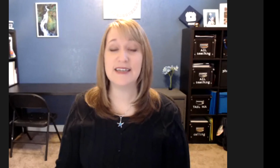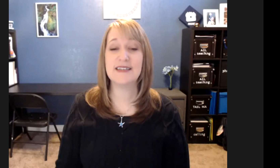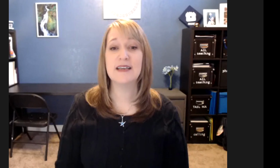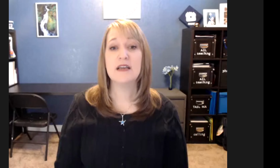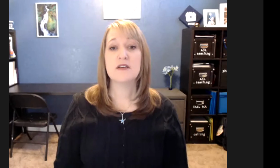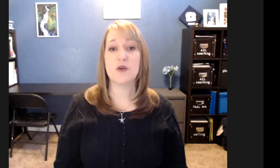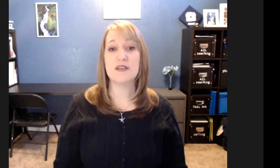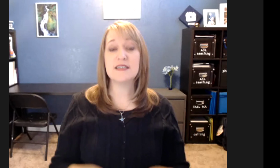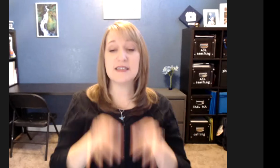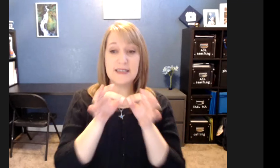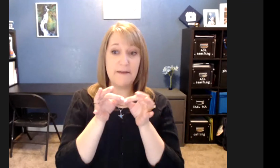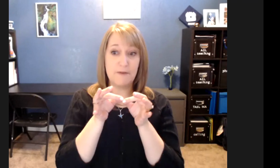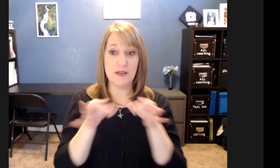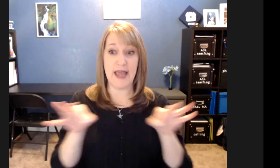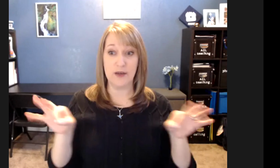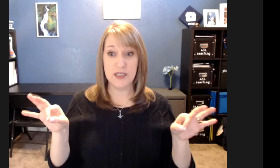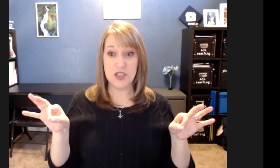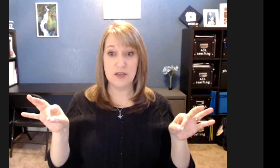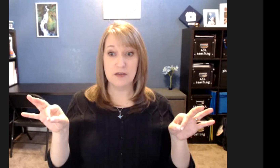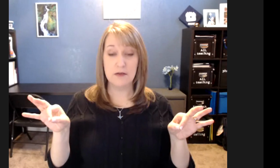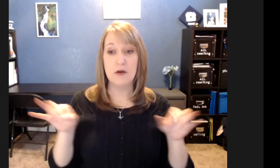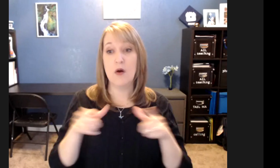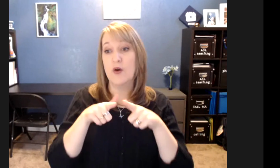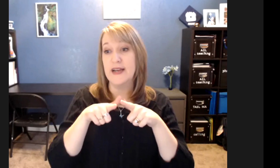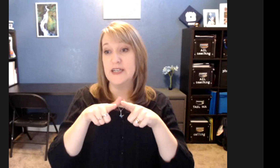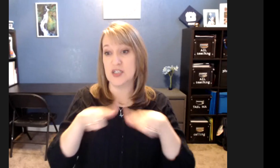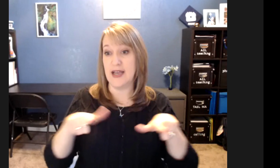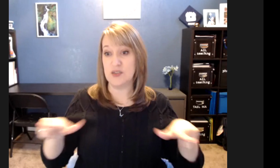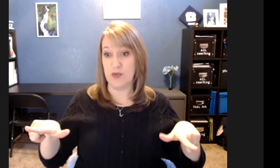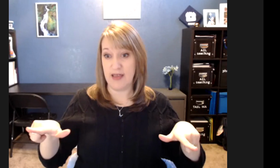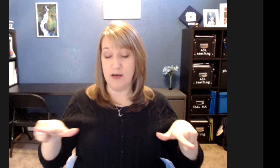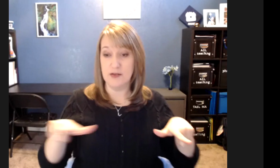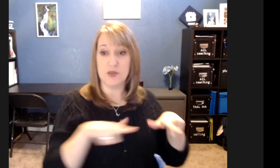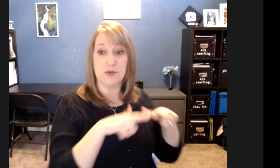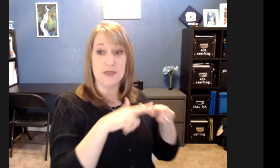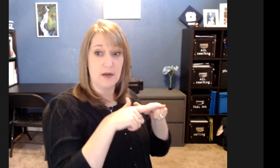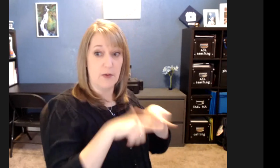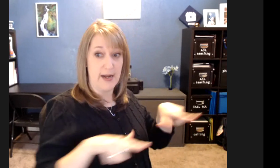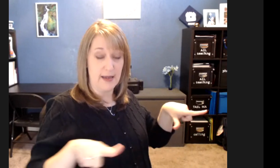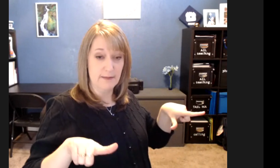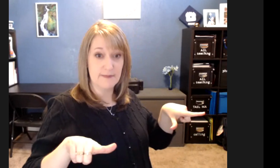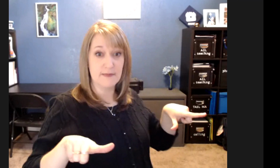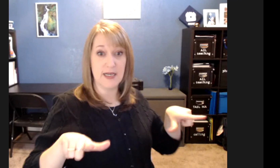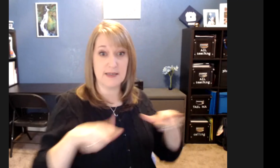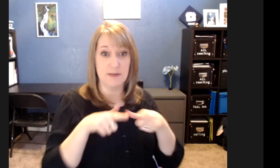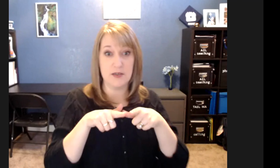Linguistics, so this is the sign for language, or initialized with L's, which we did already last